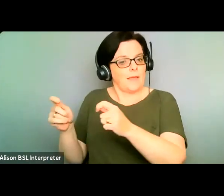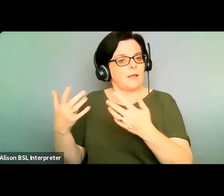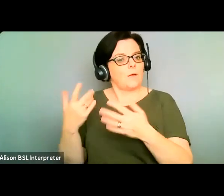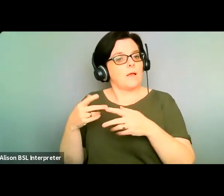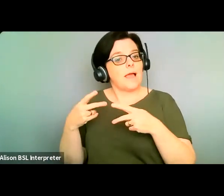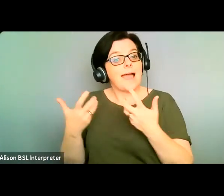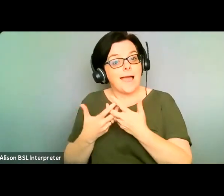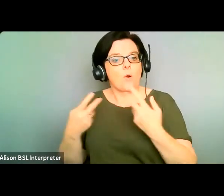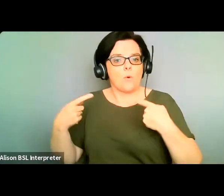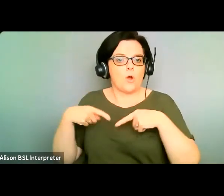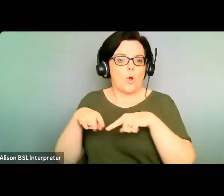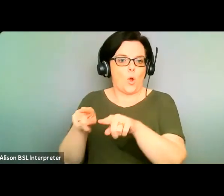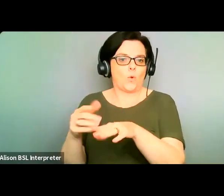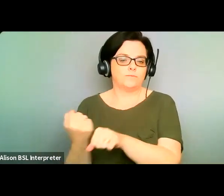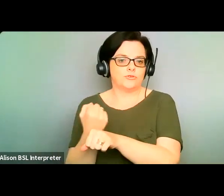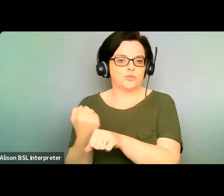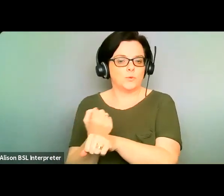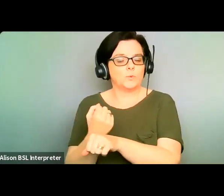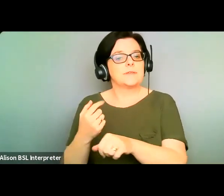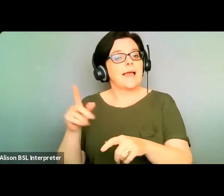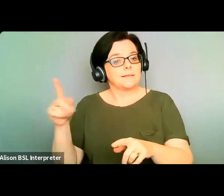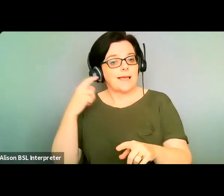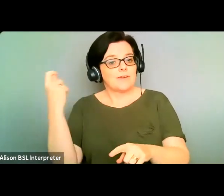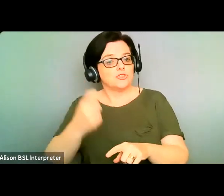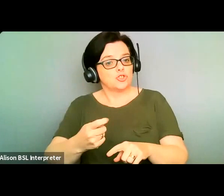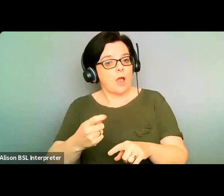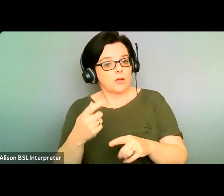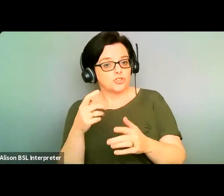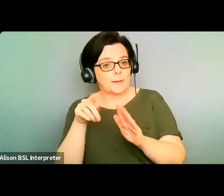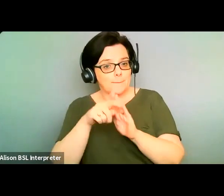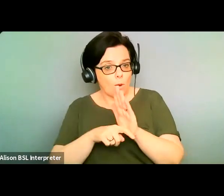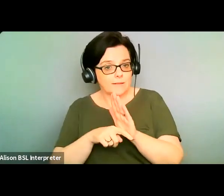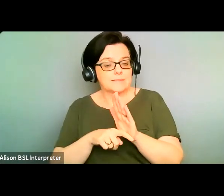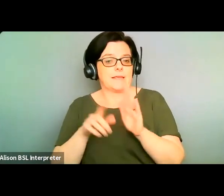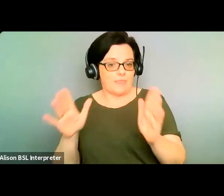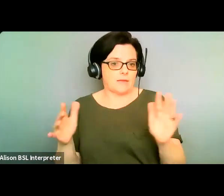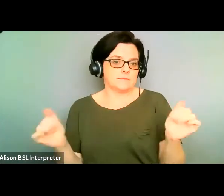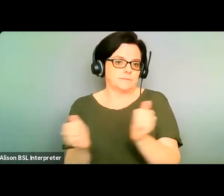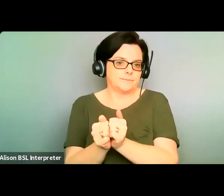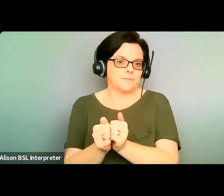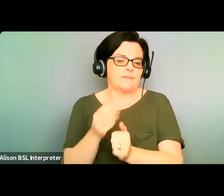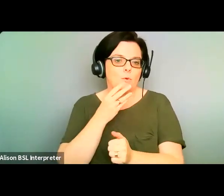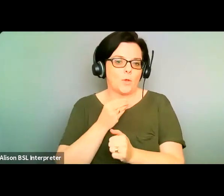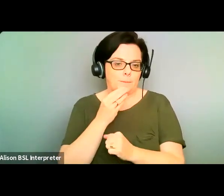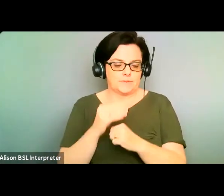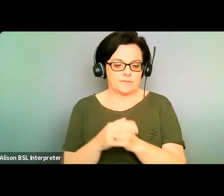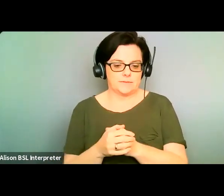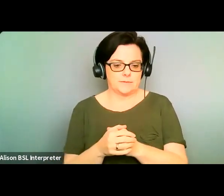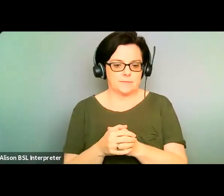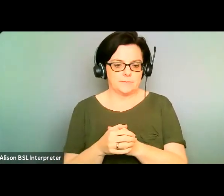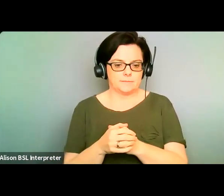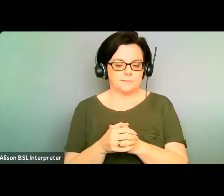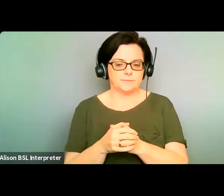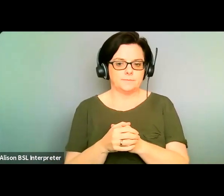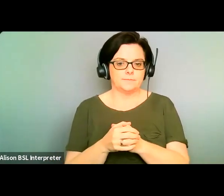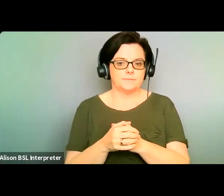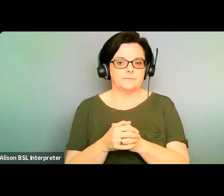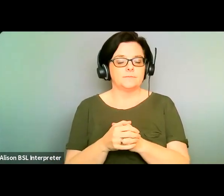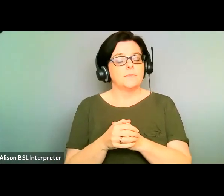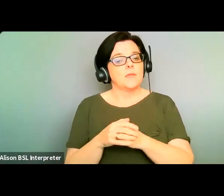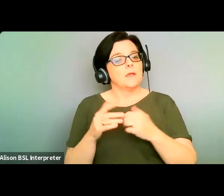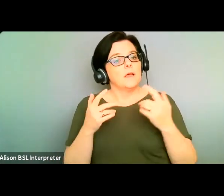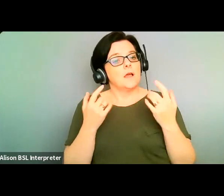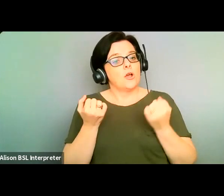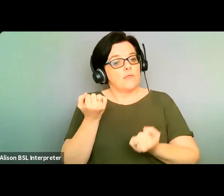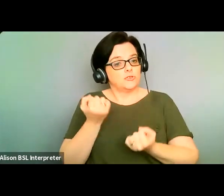policy, charging policy that's actually fit for purpose. In terms of the judgment